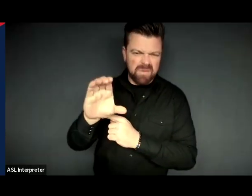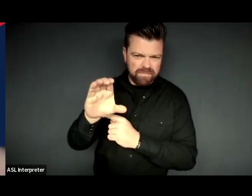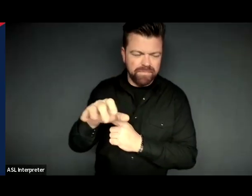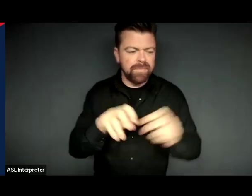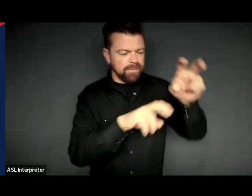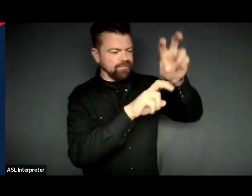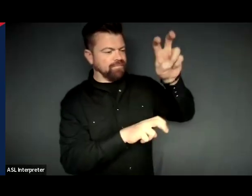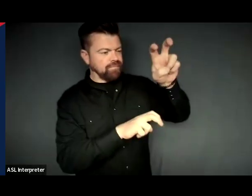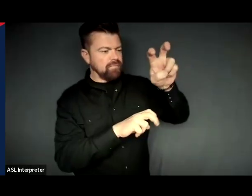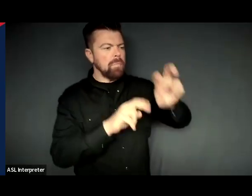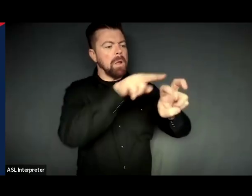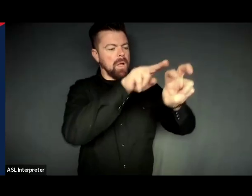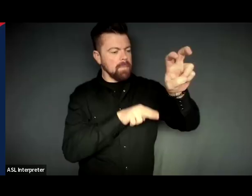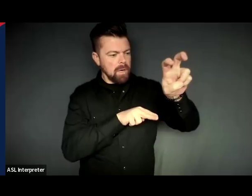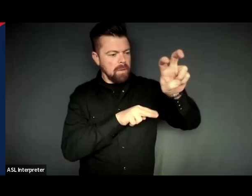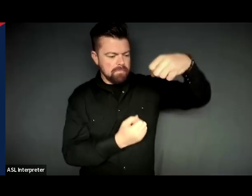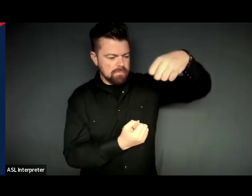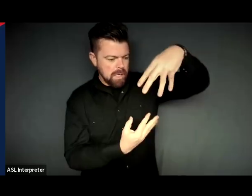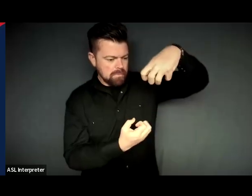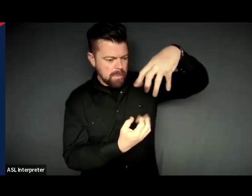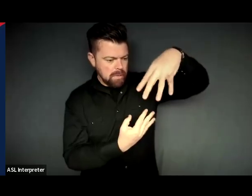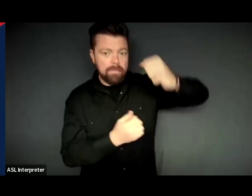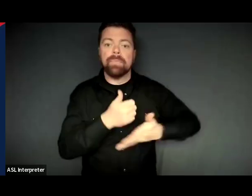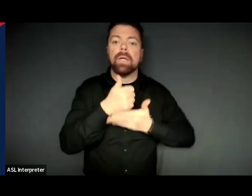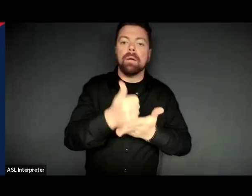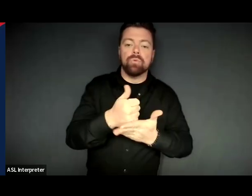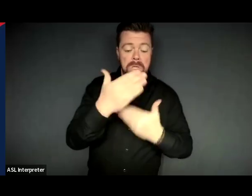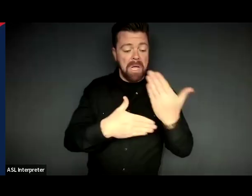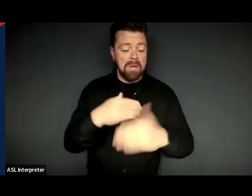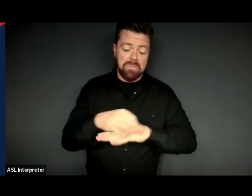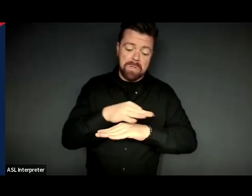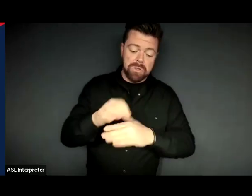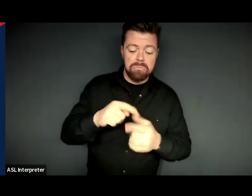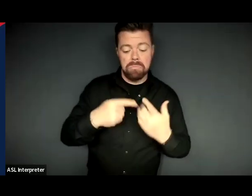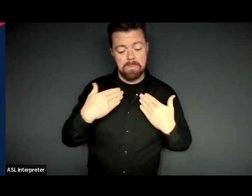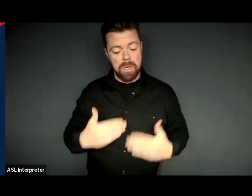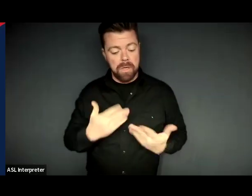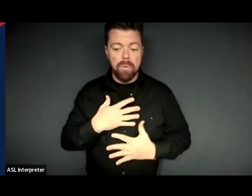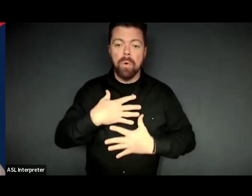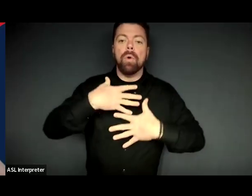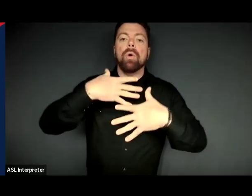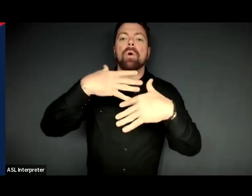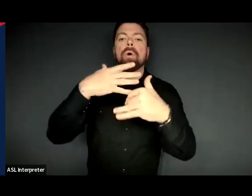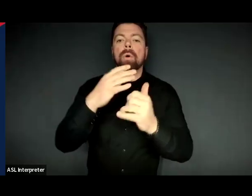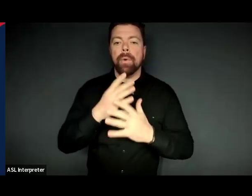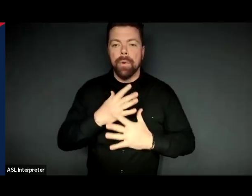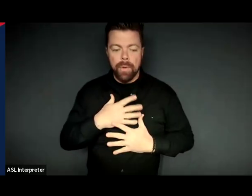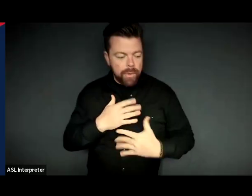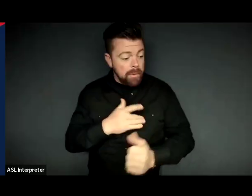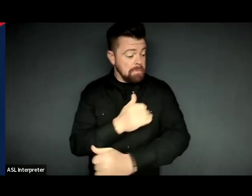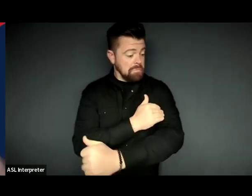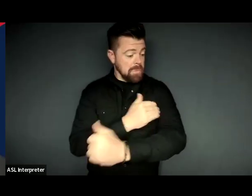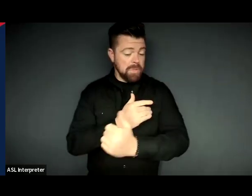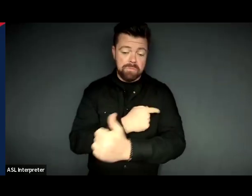with hand function, breathing. It does helps with your upper body muscles, maybe some